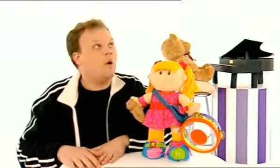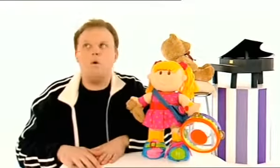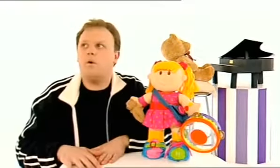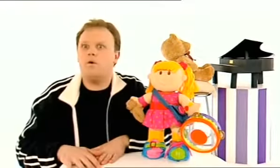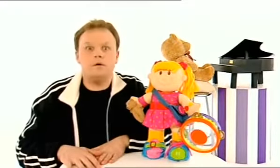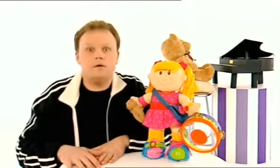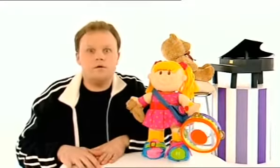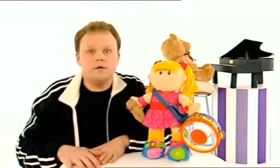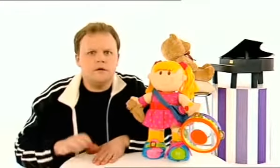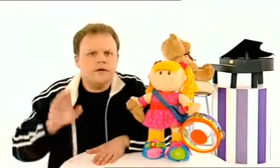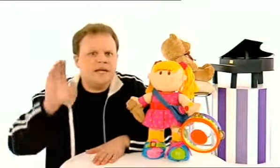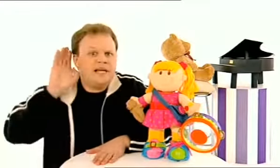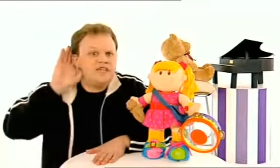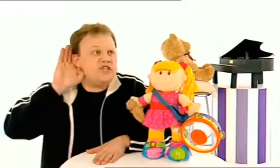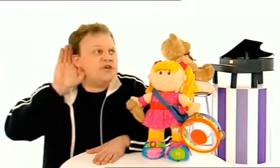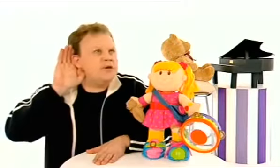Oh, listen.